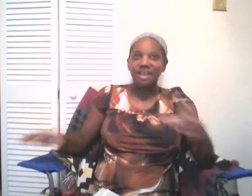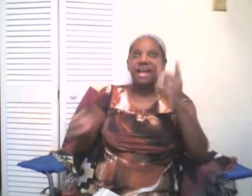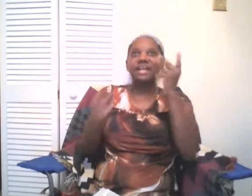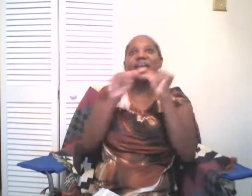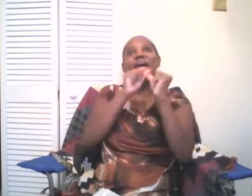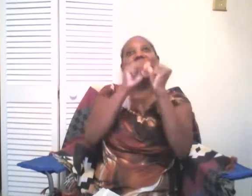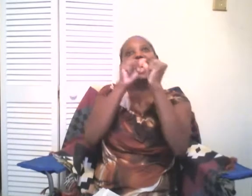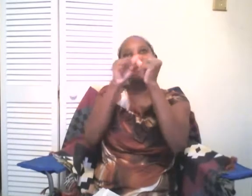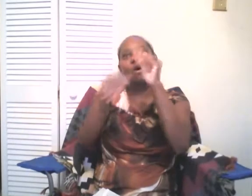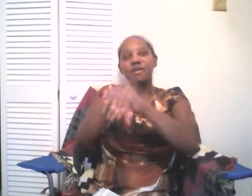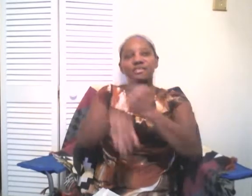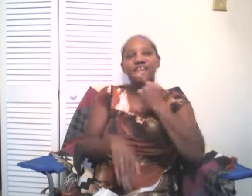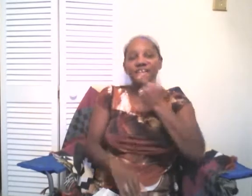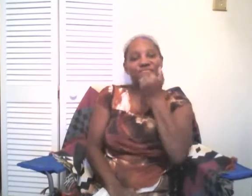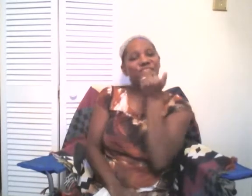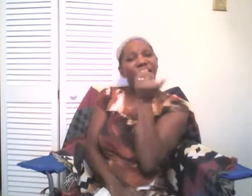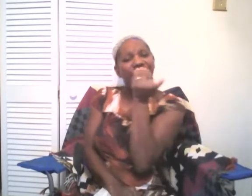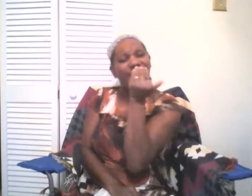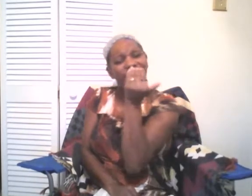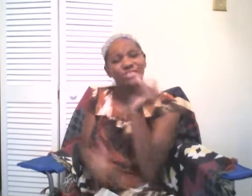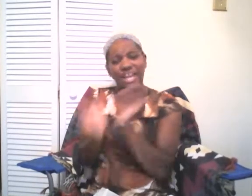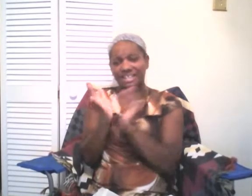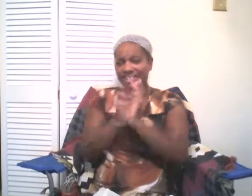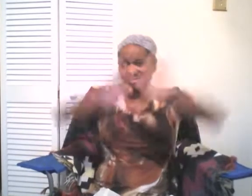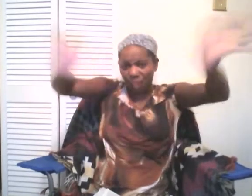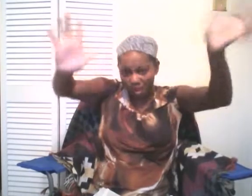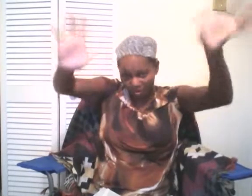I kept on saying, thank you, Jesus. Woo!